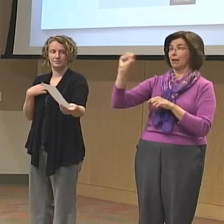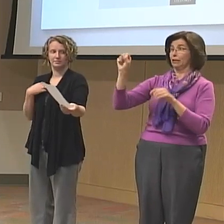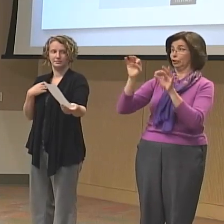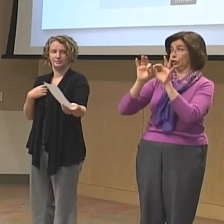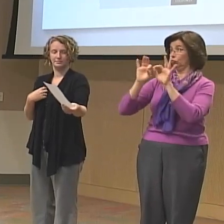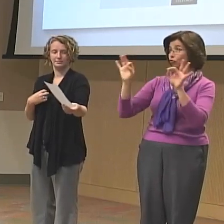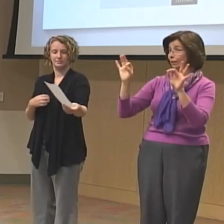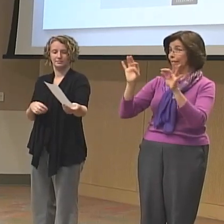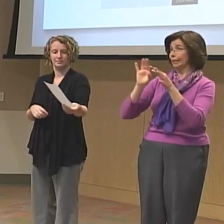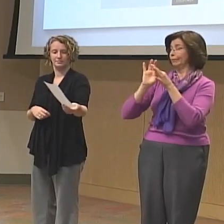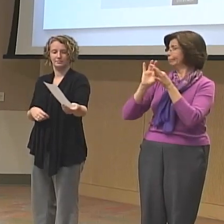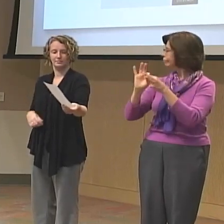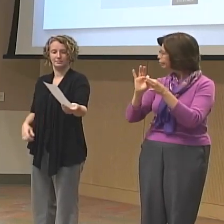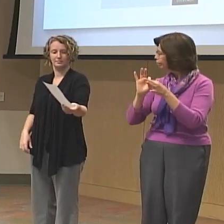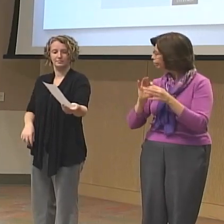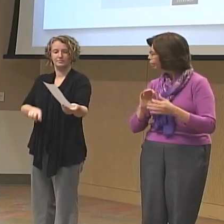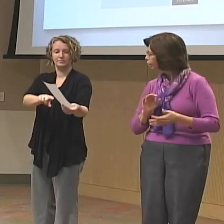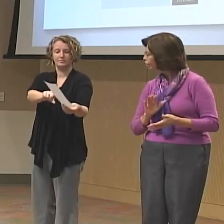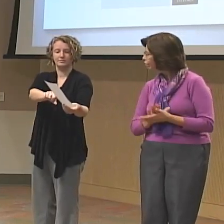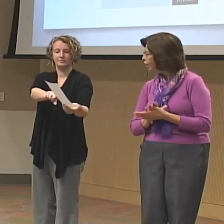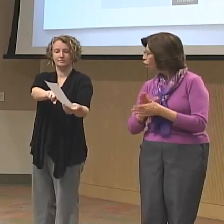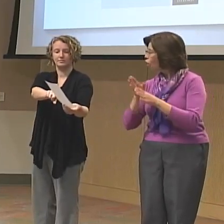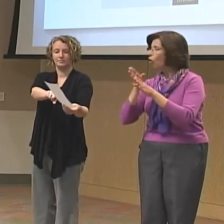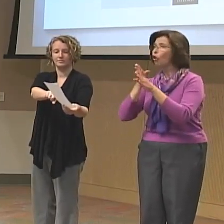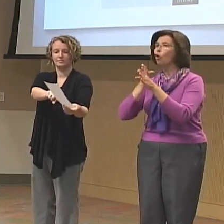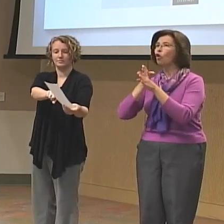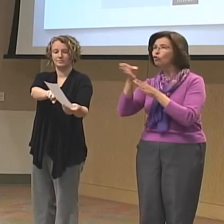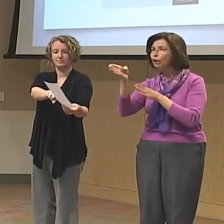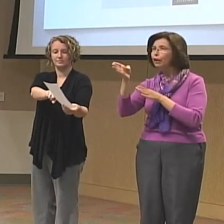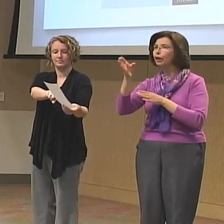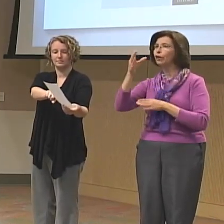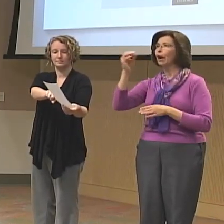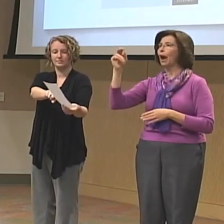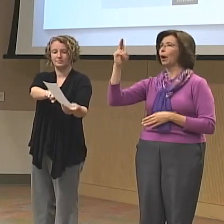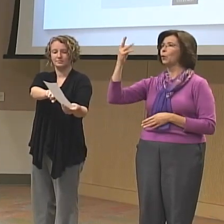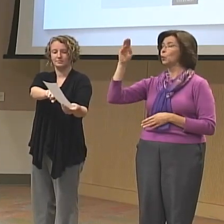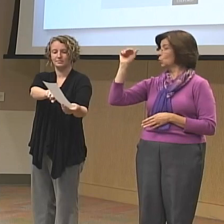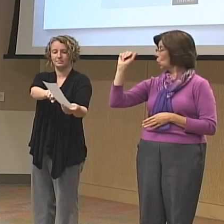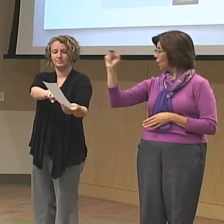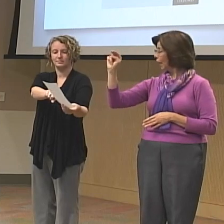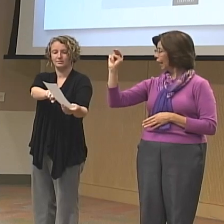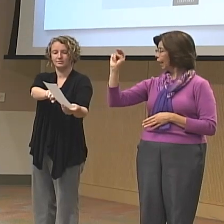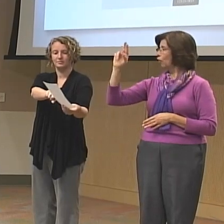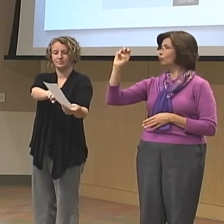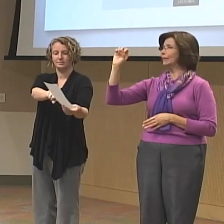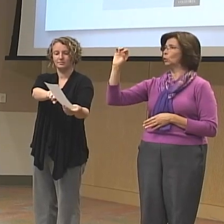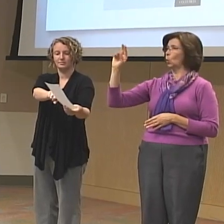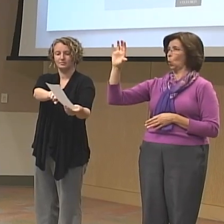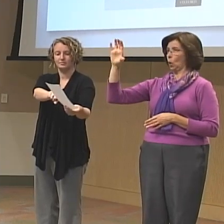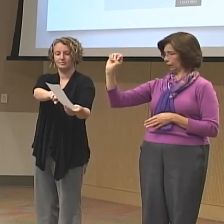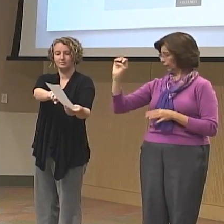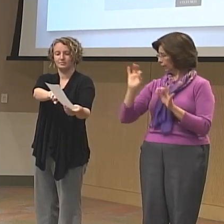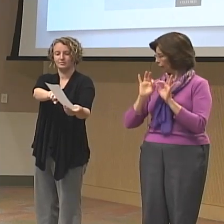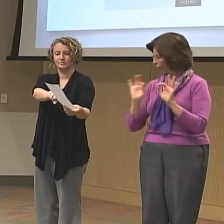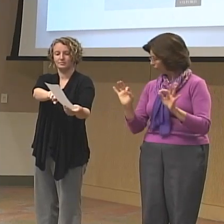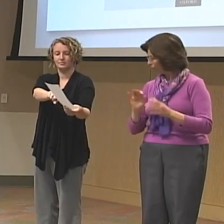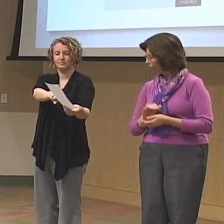He pursued his master's in career and human resource.